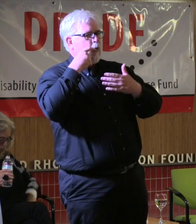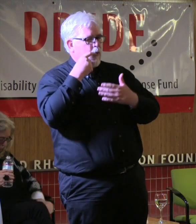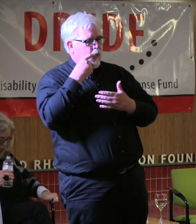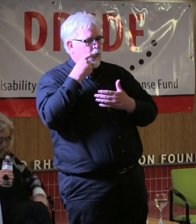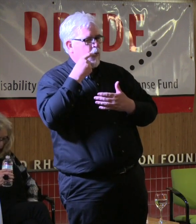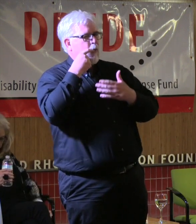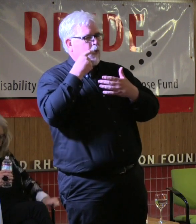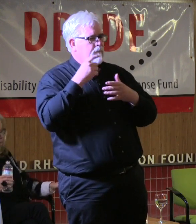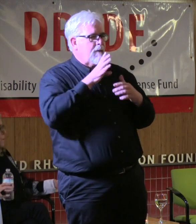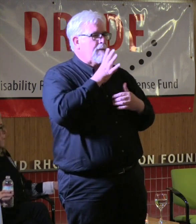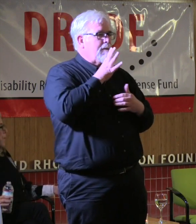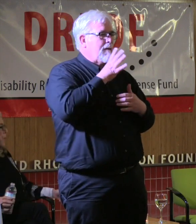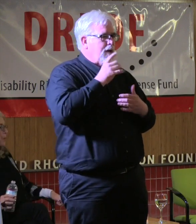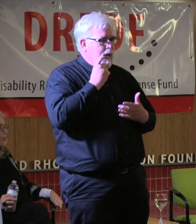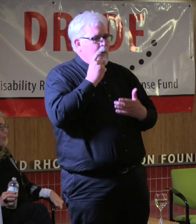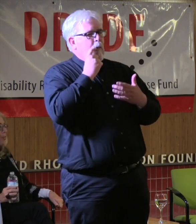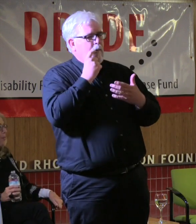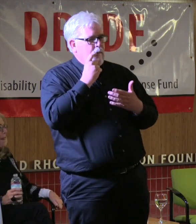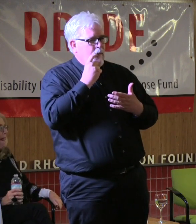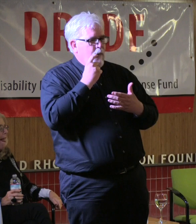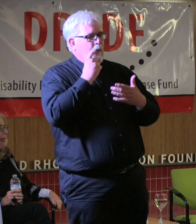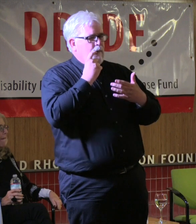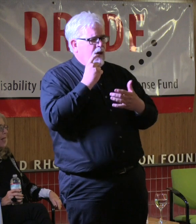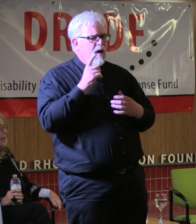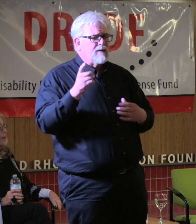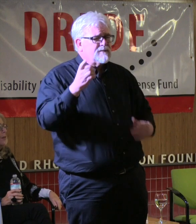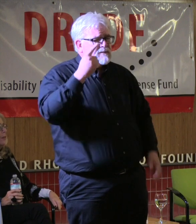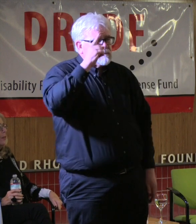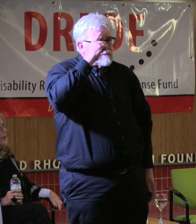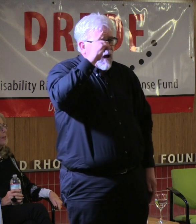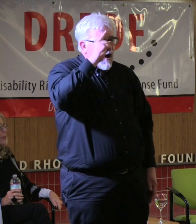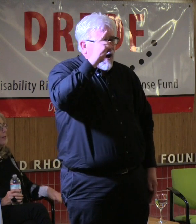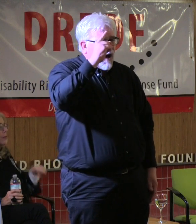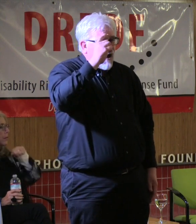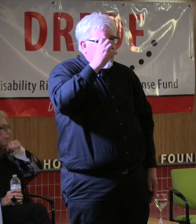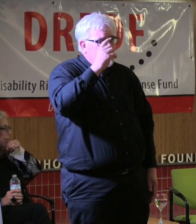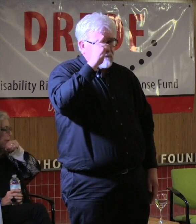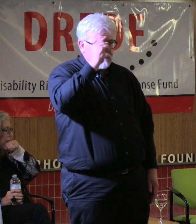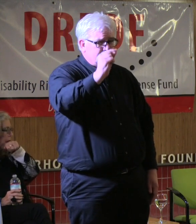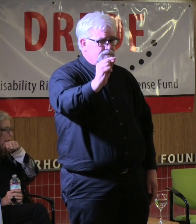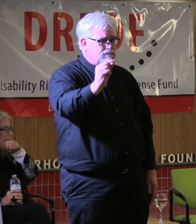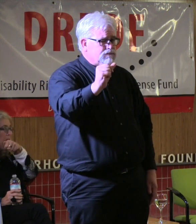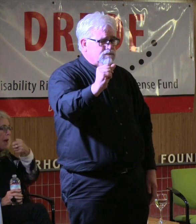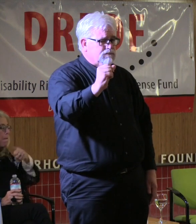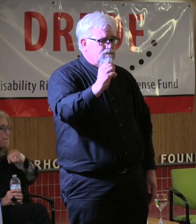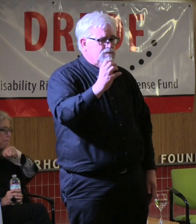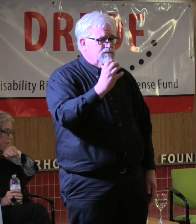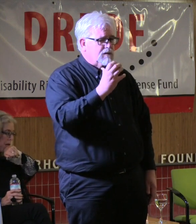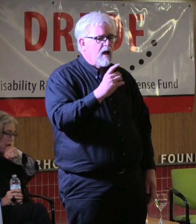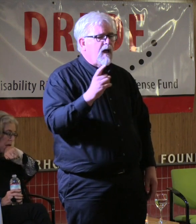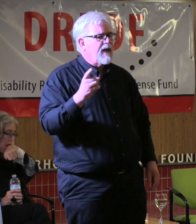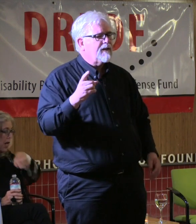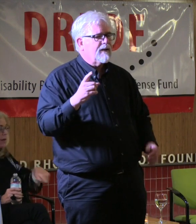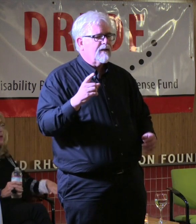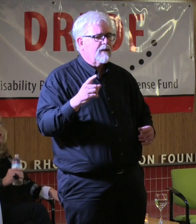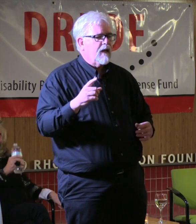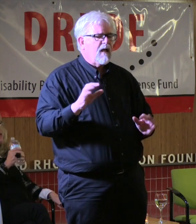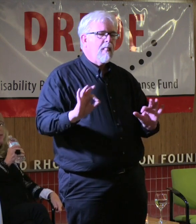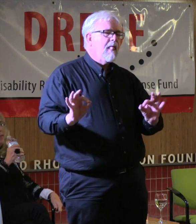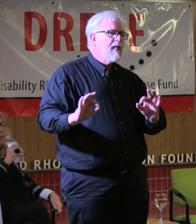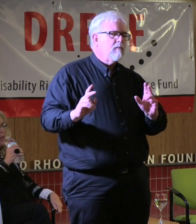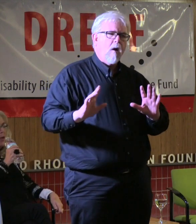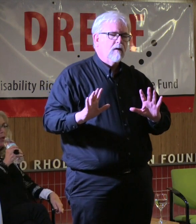while. I mean, he was so smart. He was so smart. And he had a force about him, a